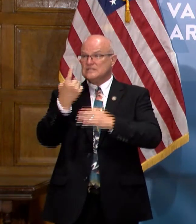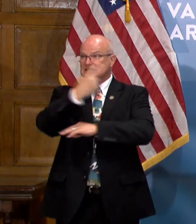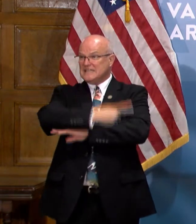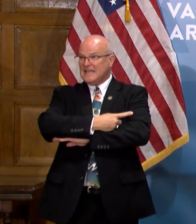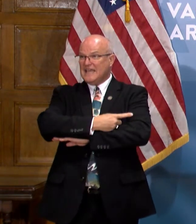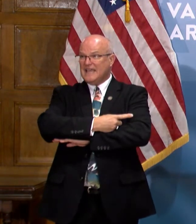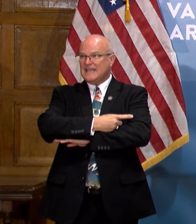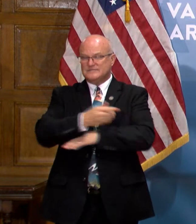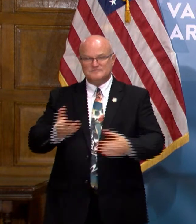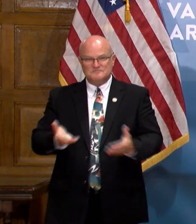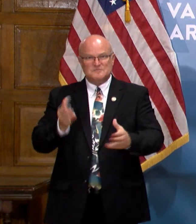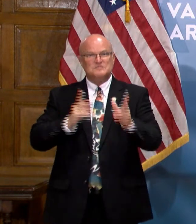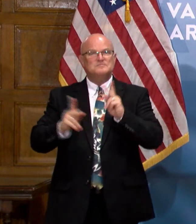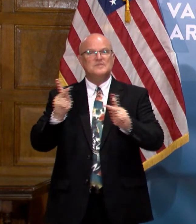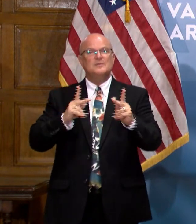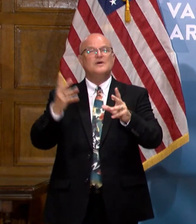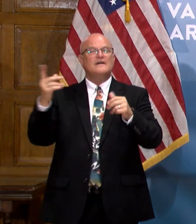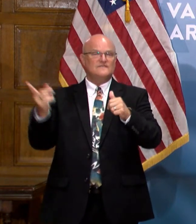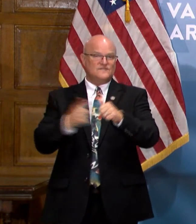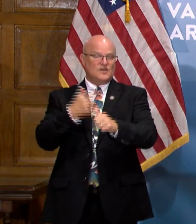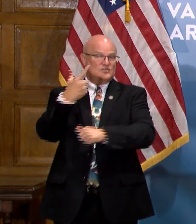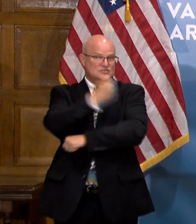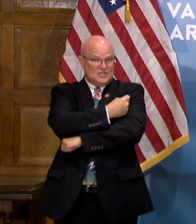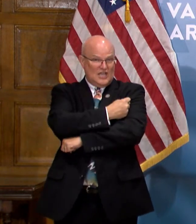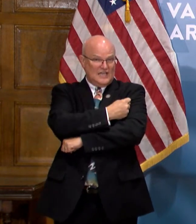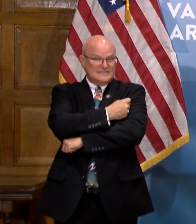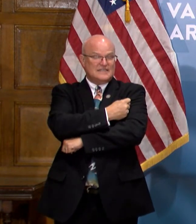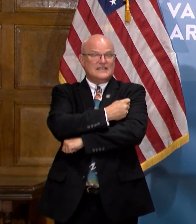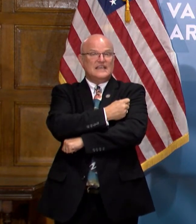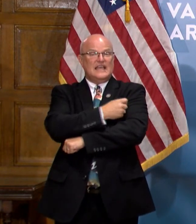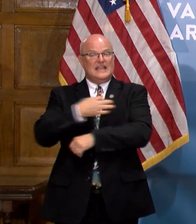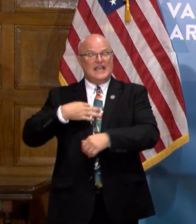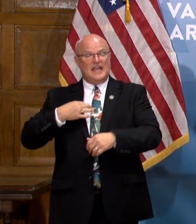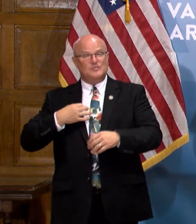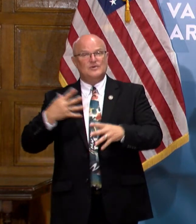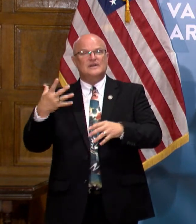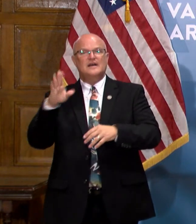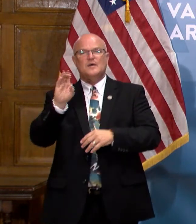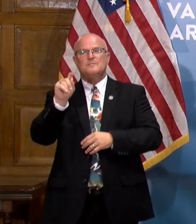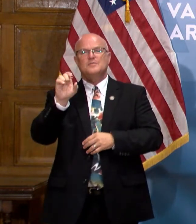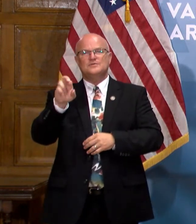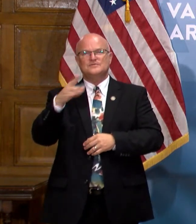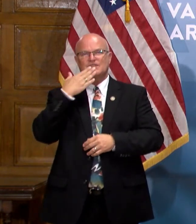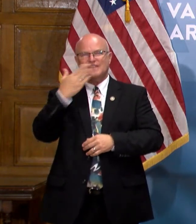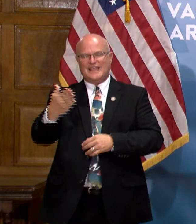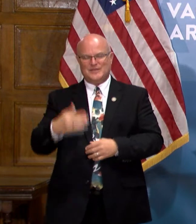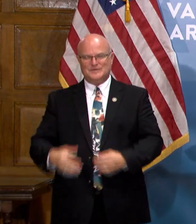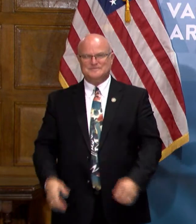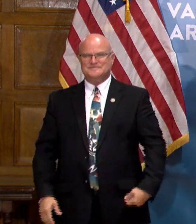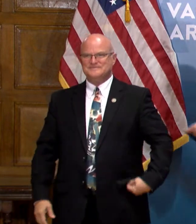today, and I encourage everybody, get your first dose, and if you're eligible, get your booster dose. Thank you.